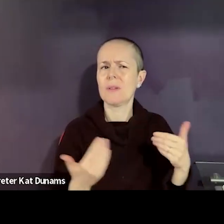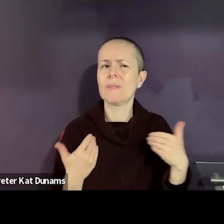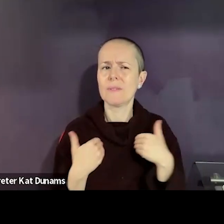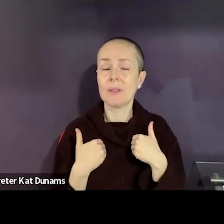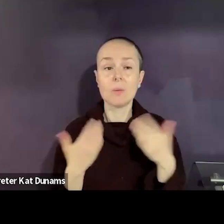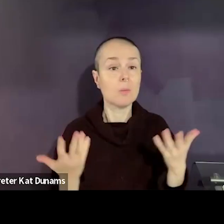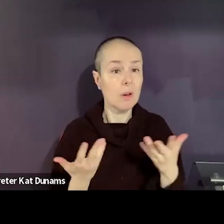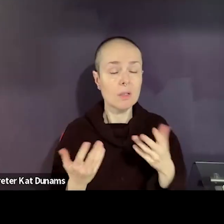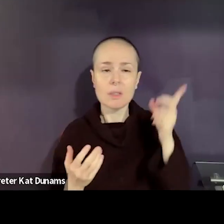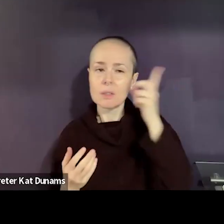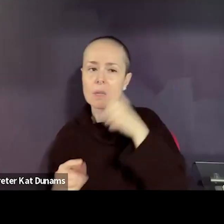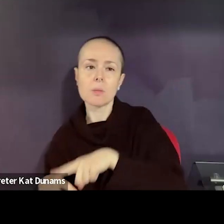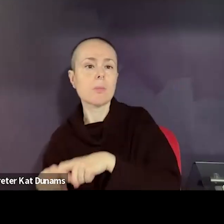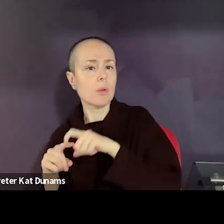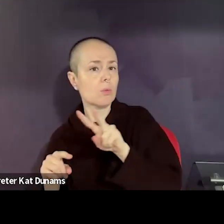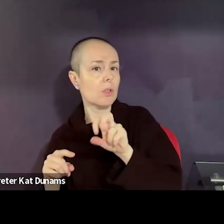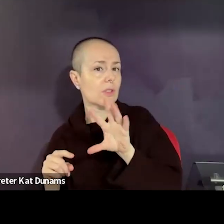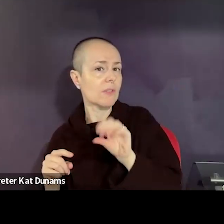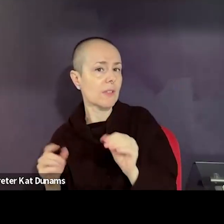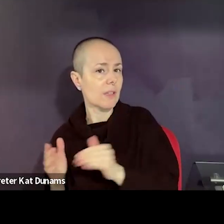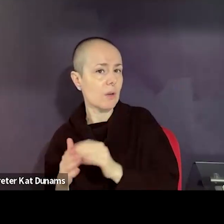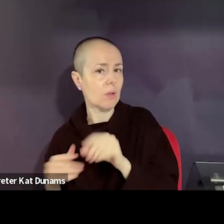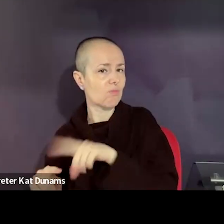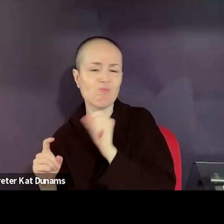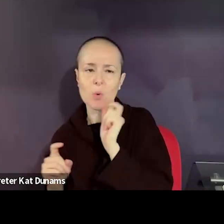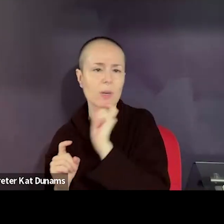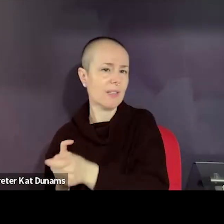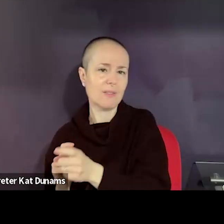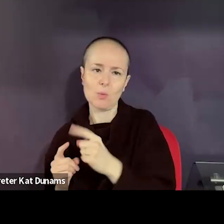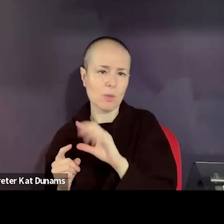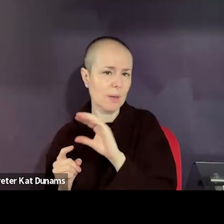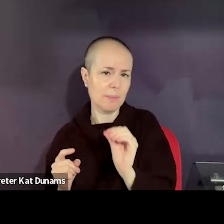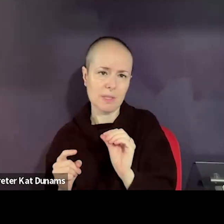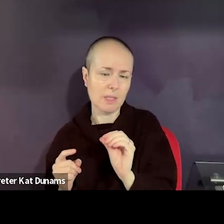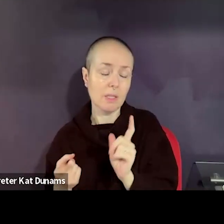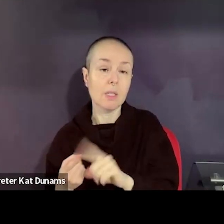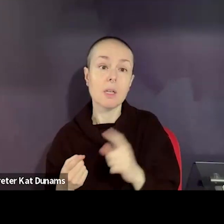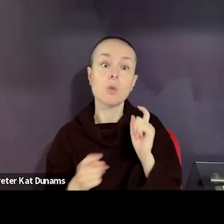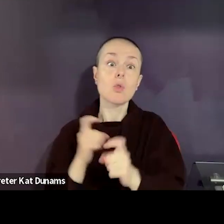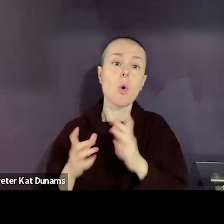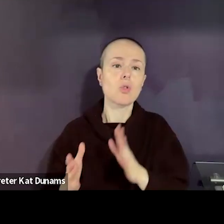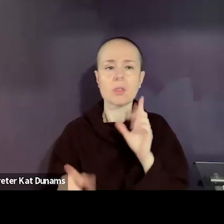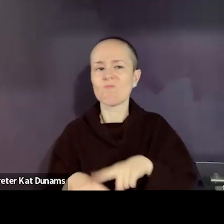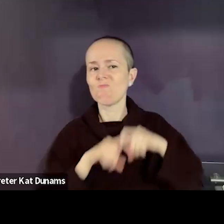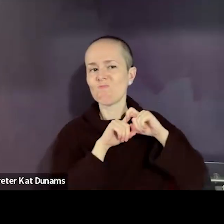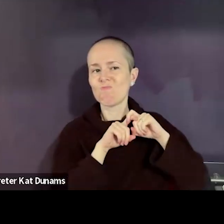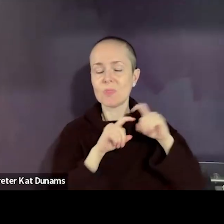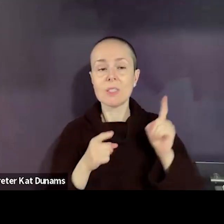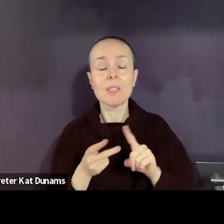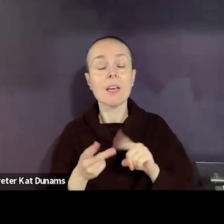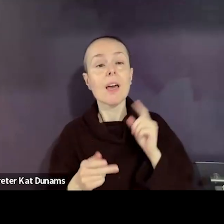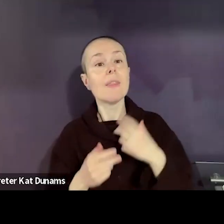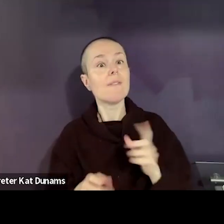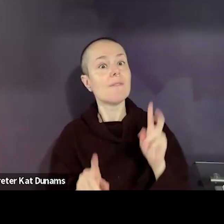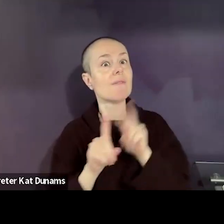over $250,000 in funding to Dallas Black. Major donors pulled out. The National Labor Relations Board filed nearly 40